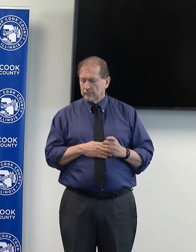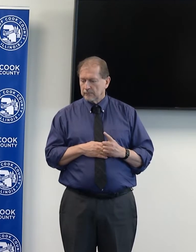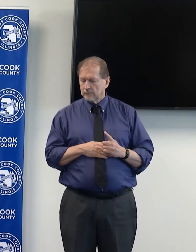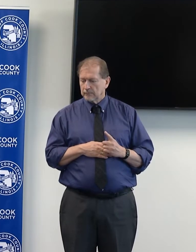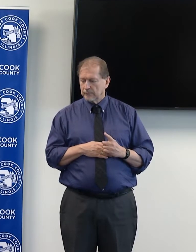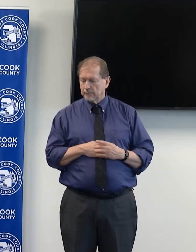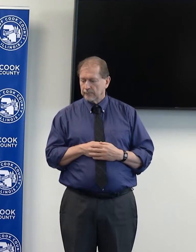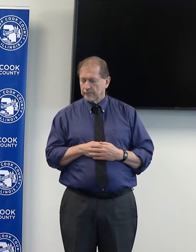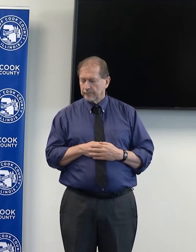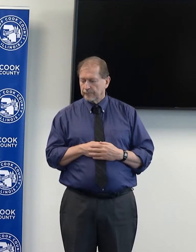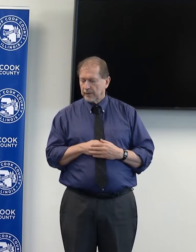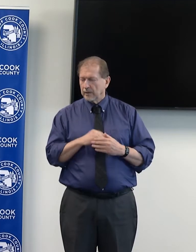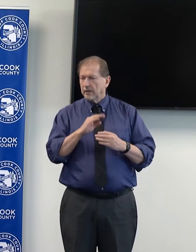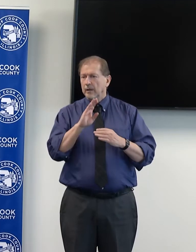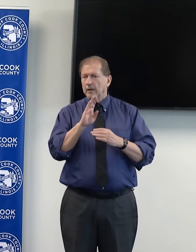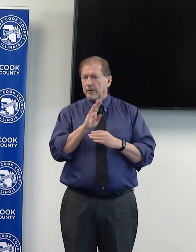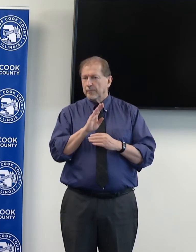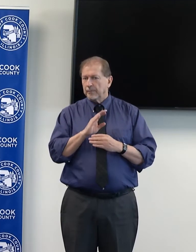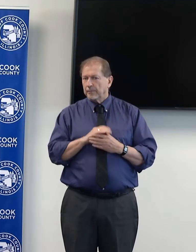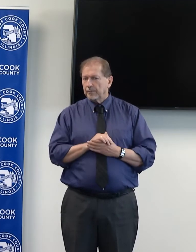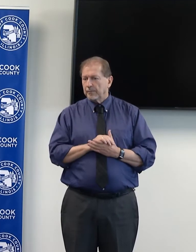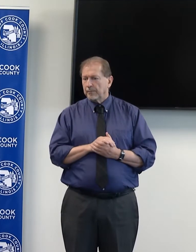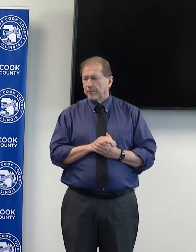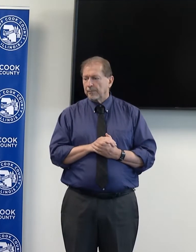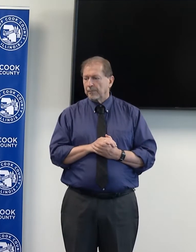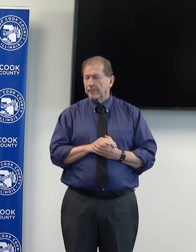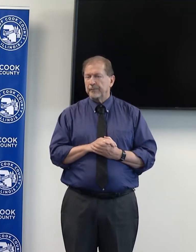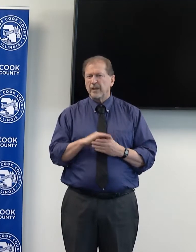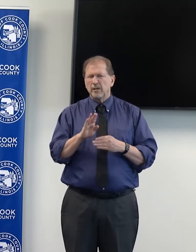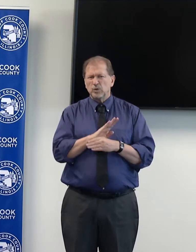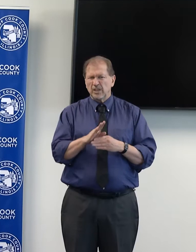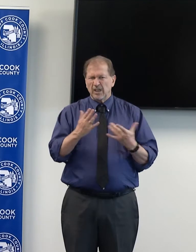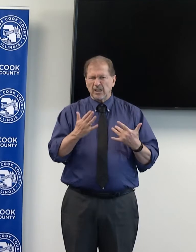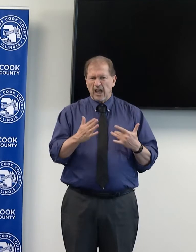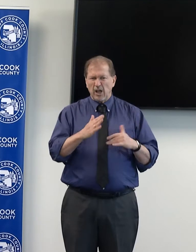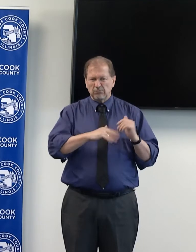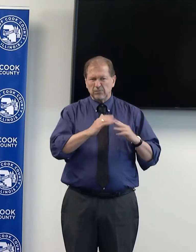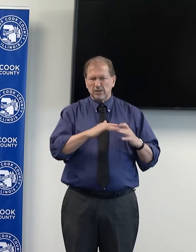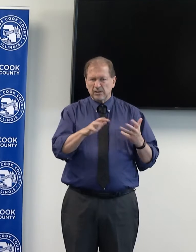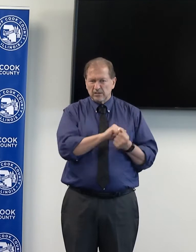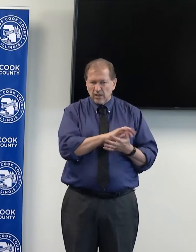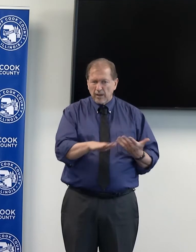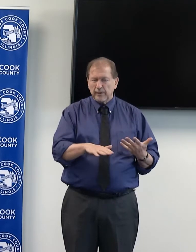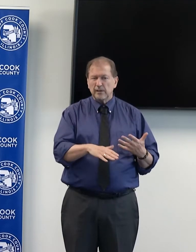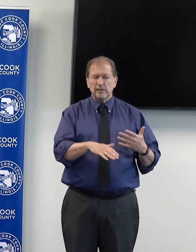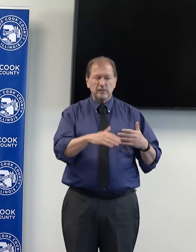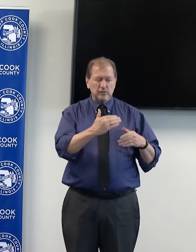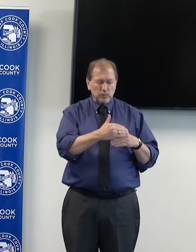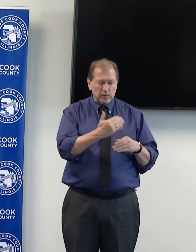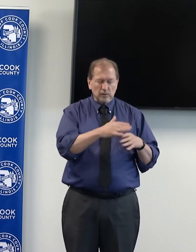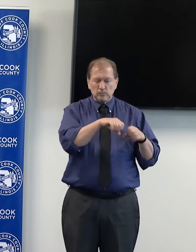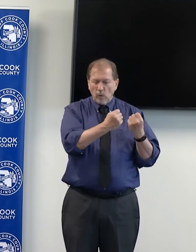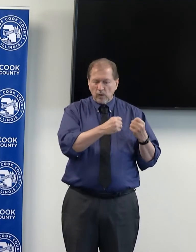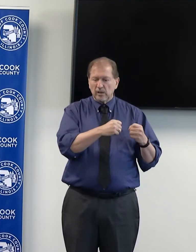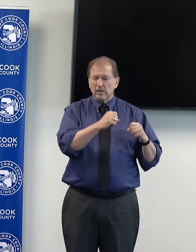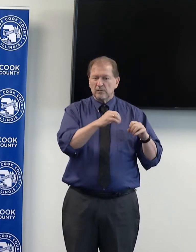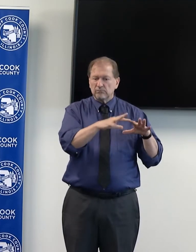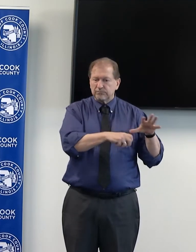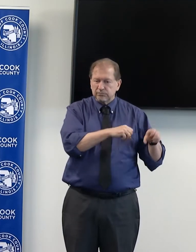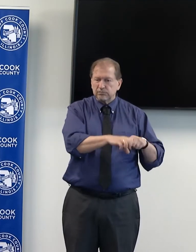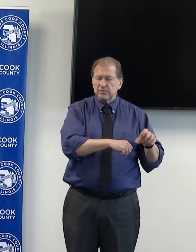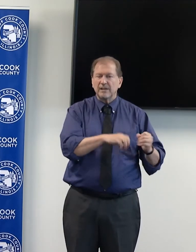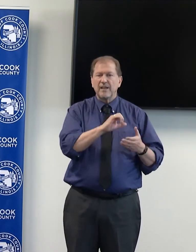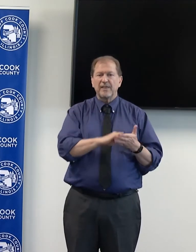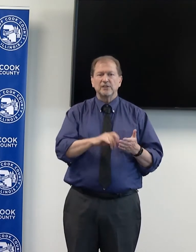helping businesses, in particular that have experienced property damage, like some of those in the suburbs that Sheriff Dart mentioned, either through the community